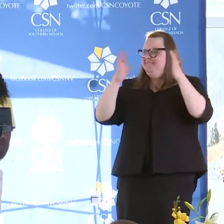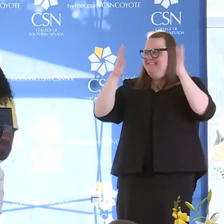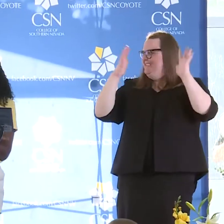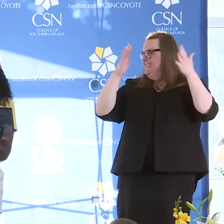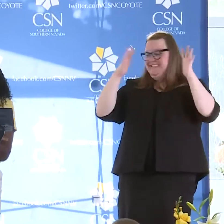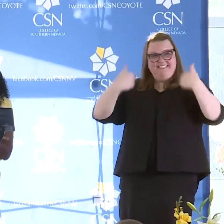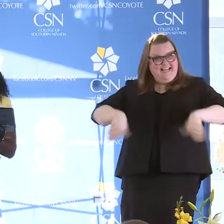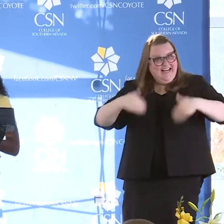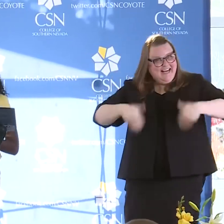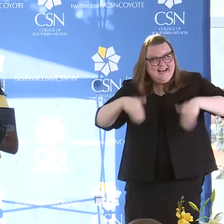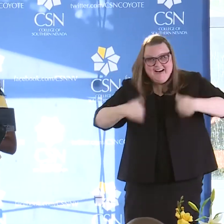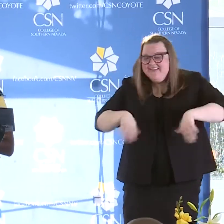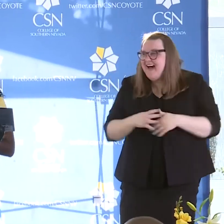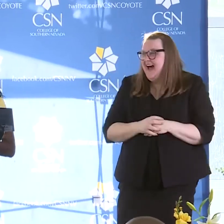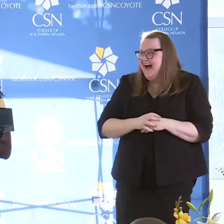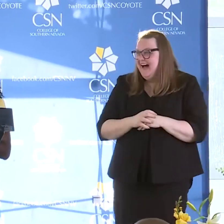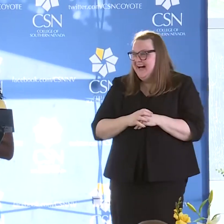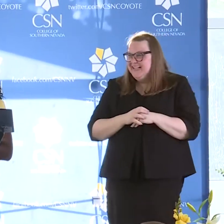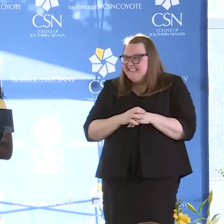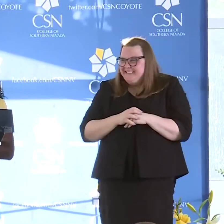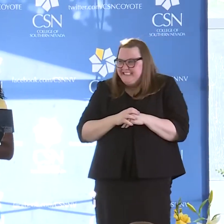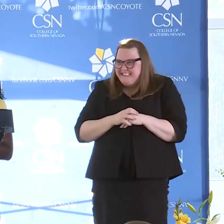Oh, my gosh.